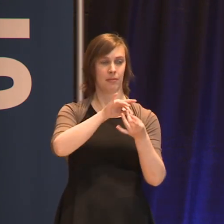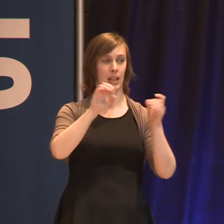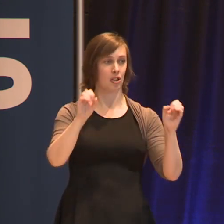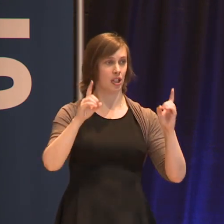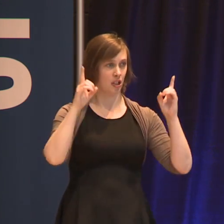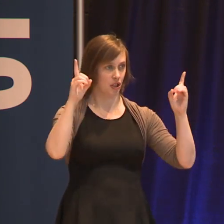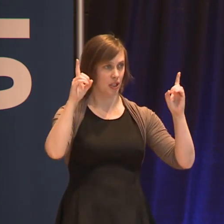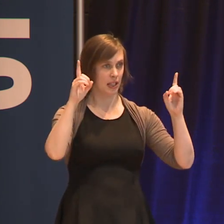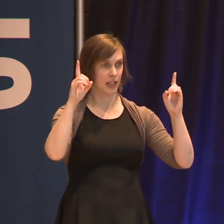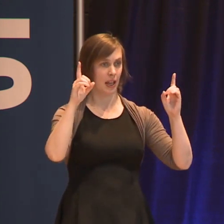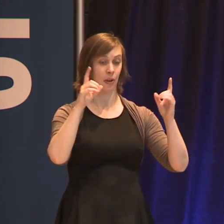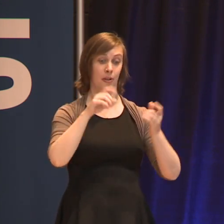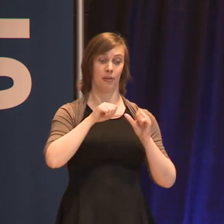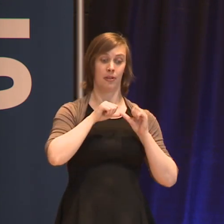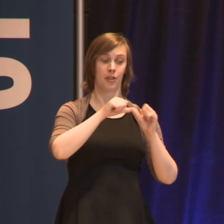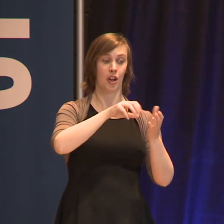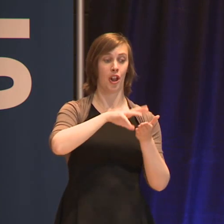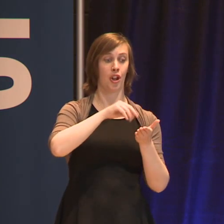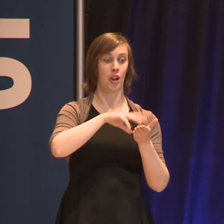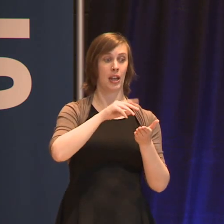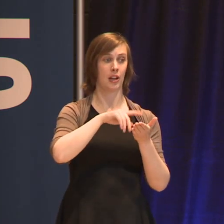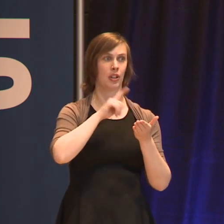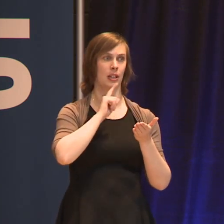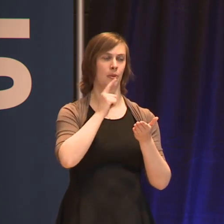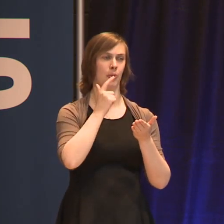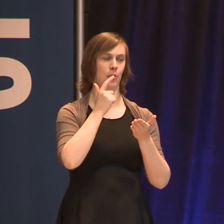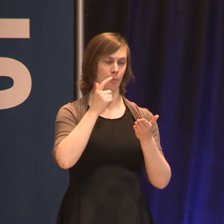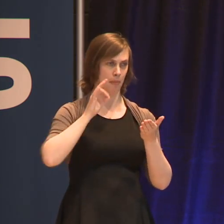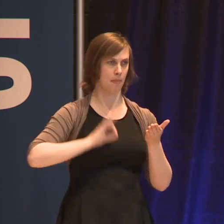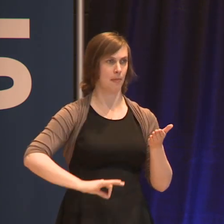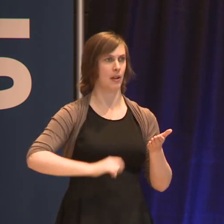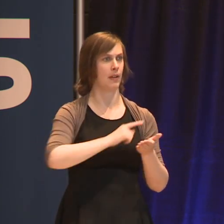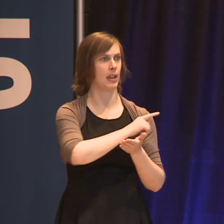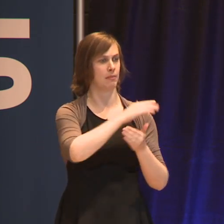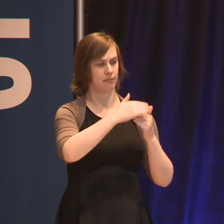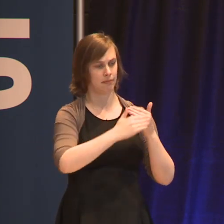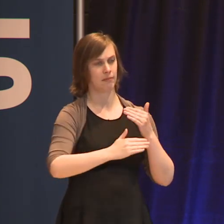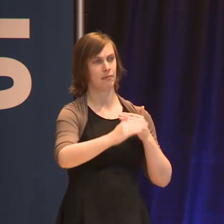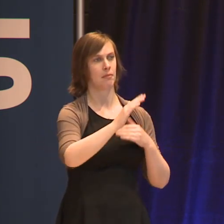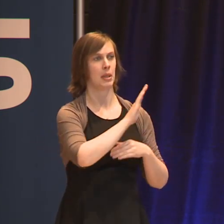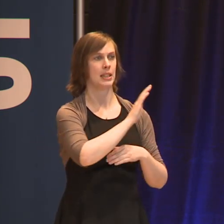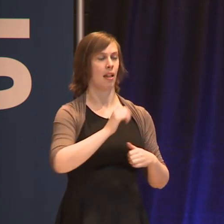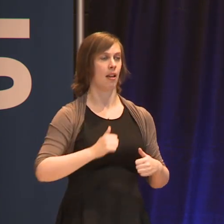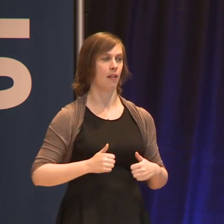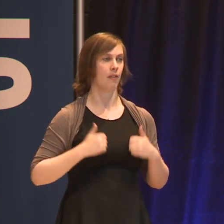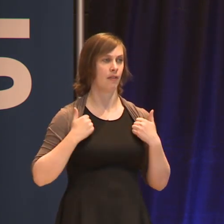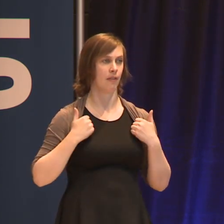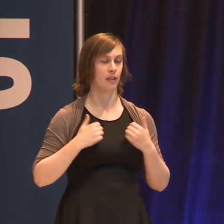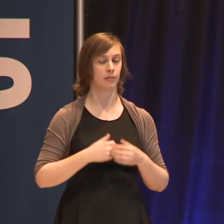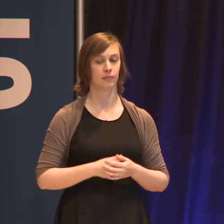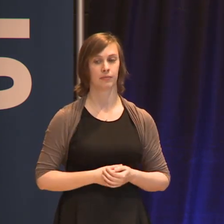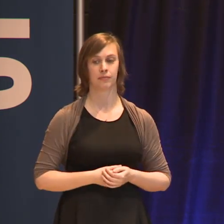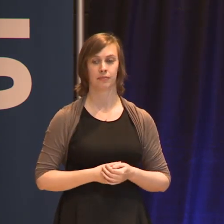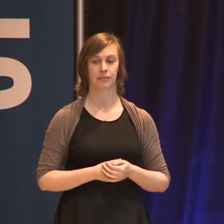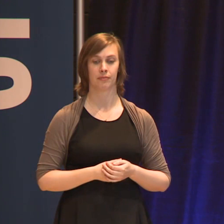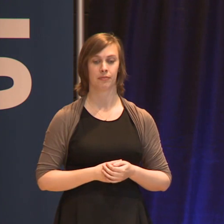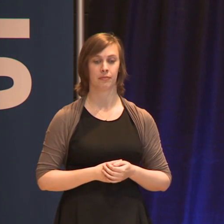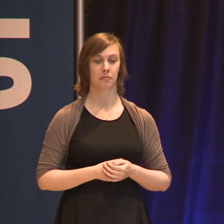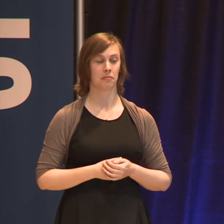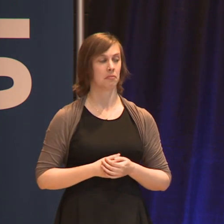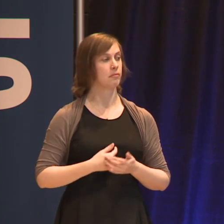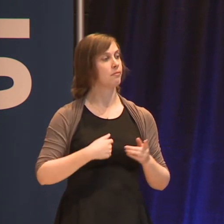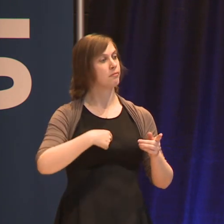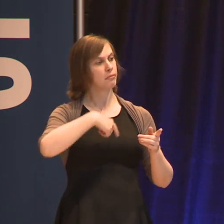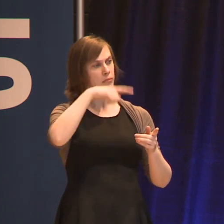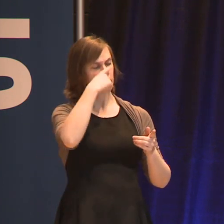full of career success and personal happiness. And when I asked him the one message that he'd like to share with our